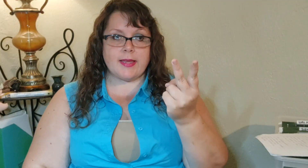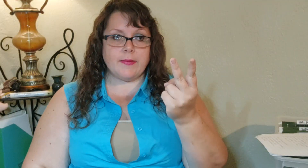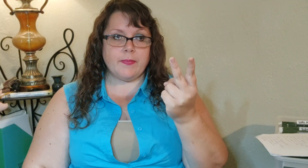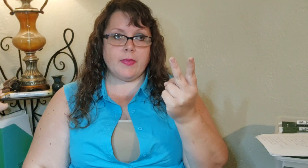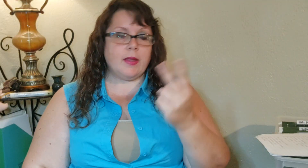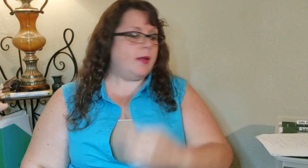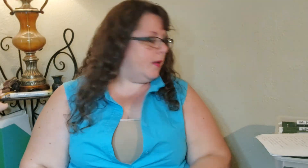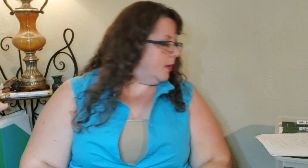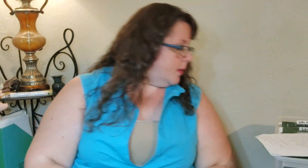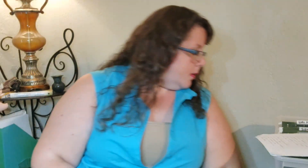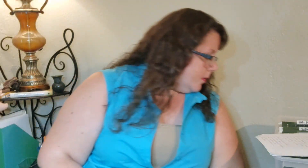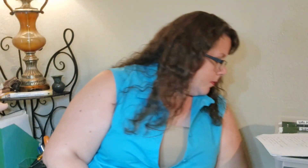see.